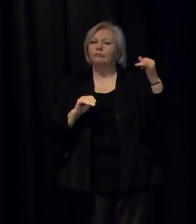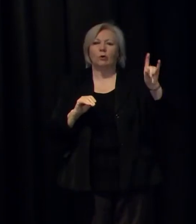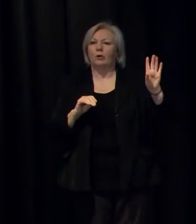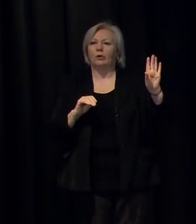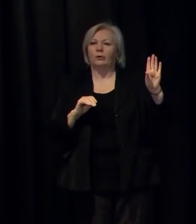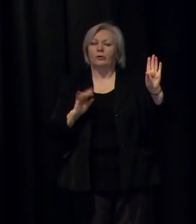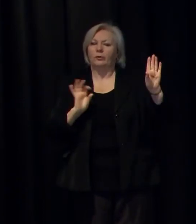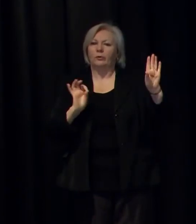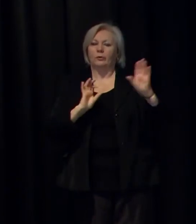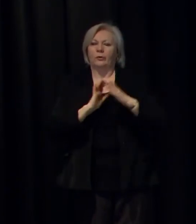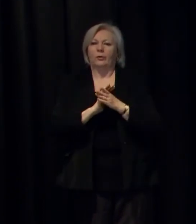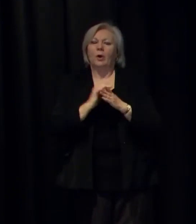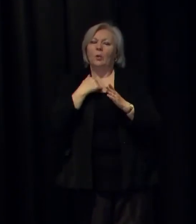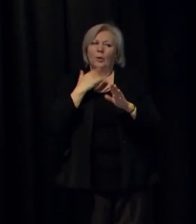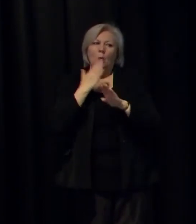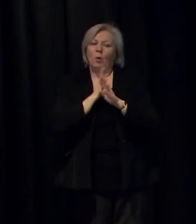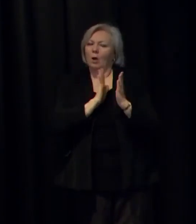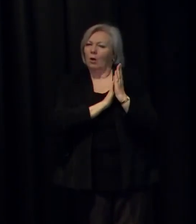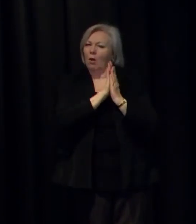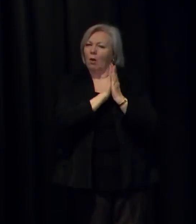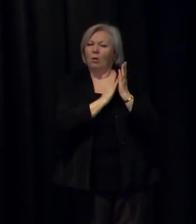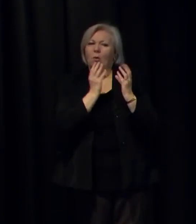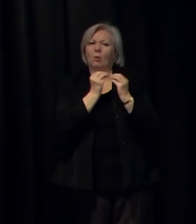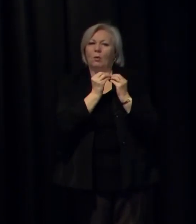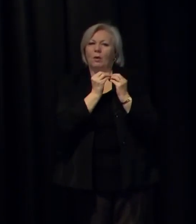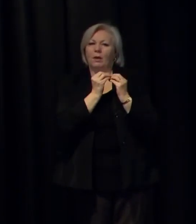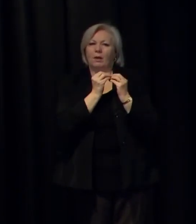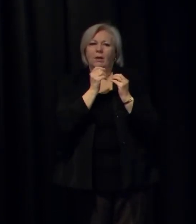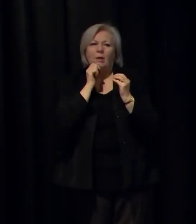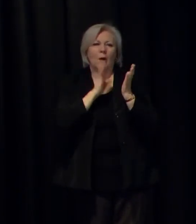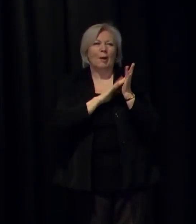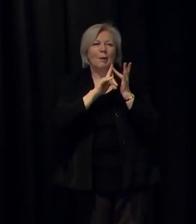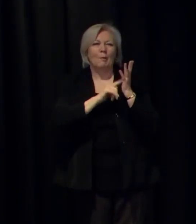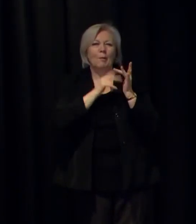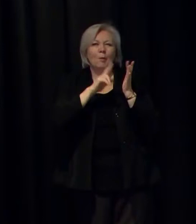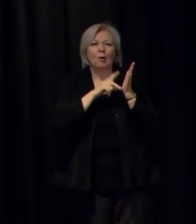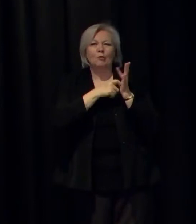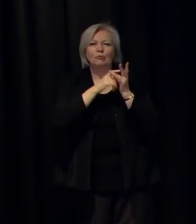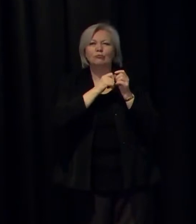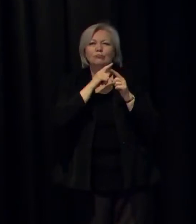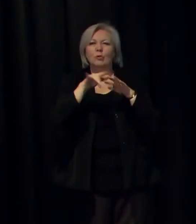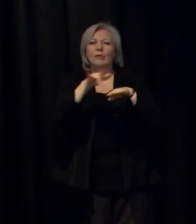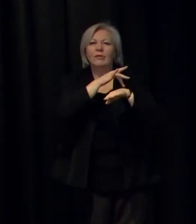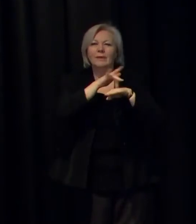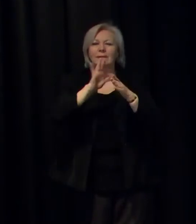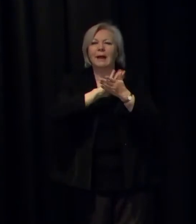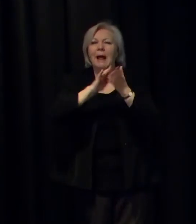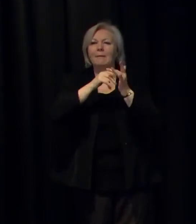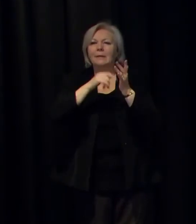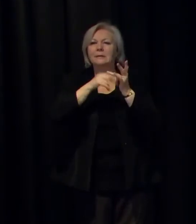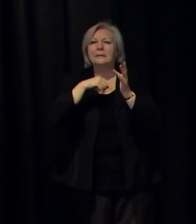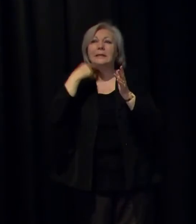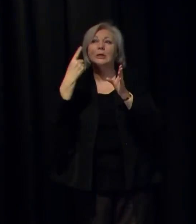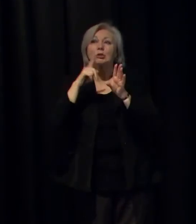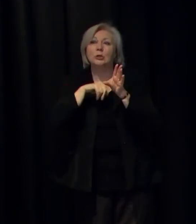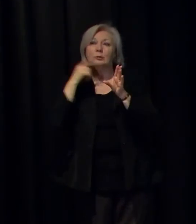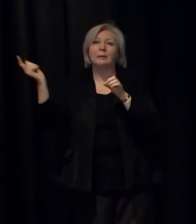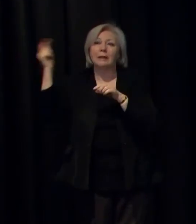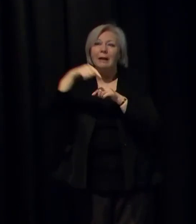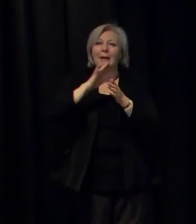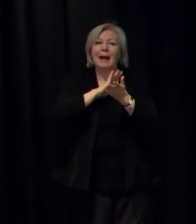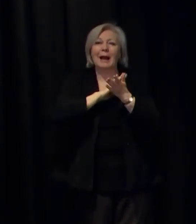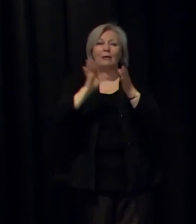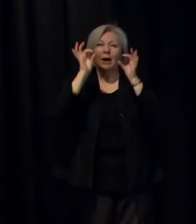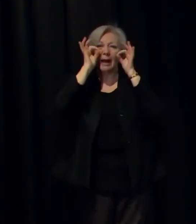No, we work very closely with, whether it's Moulin Rouge opening up, Hamilton coming here next year, Harry